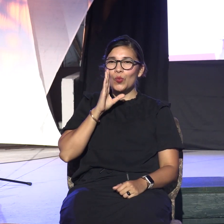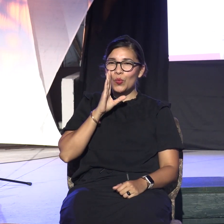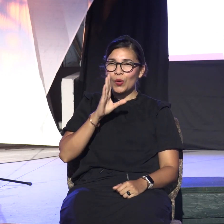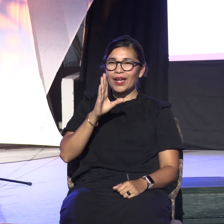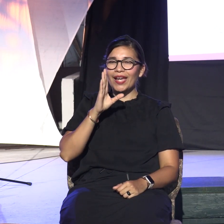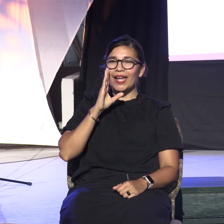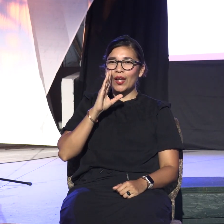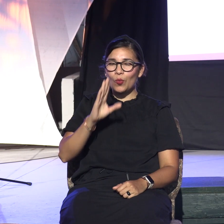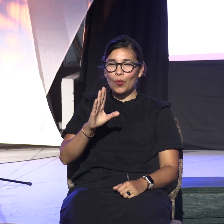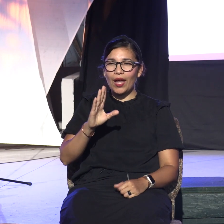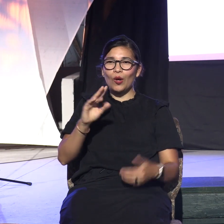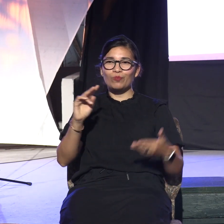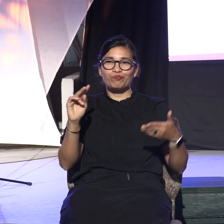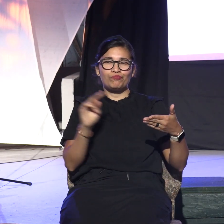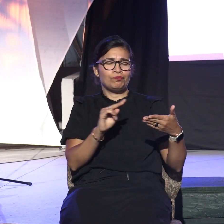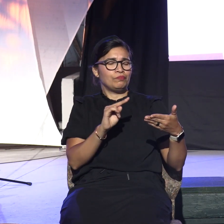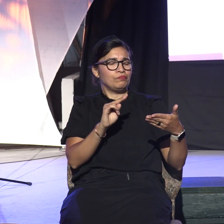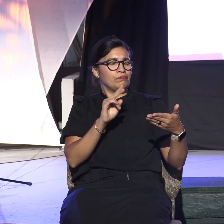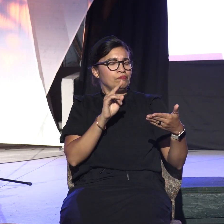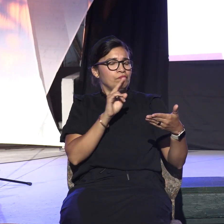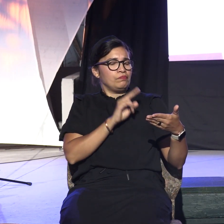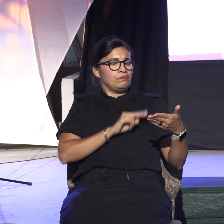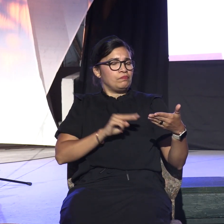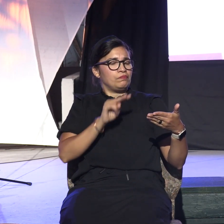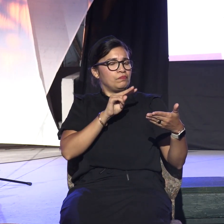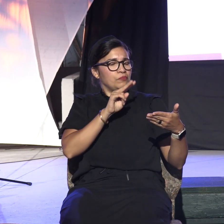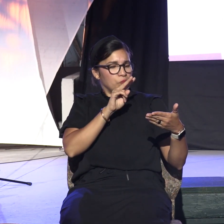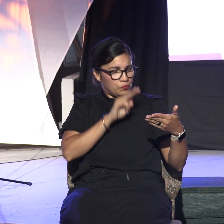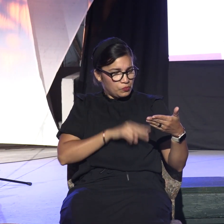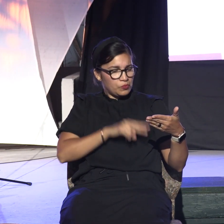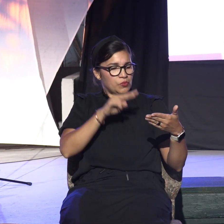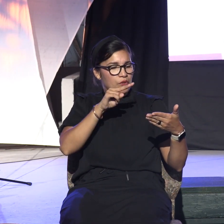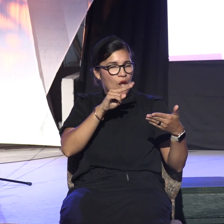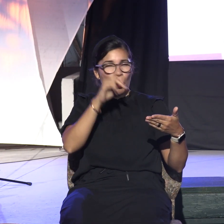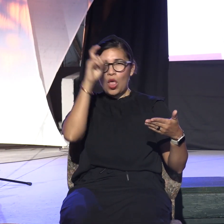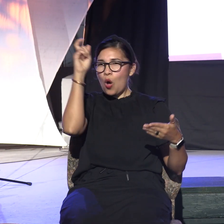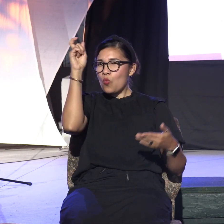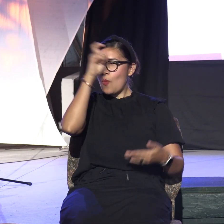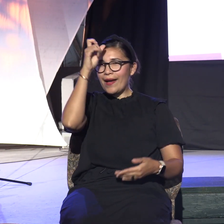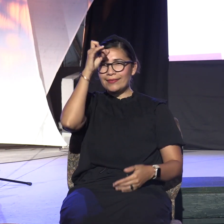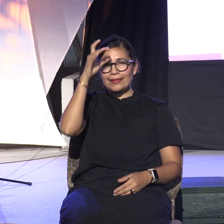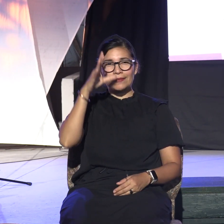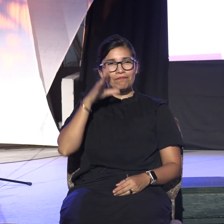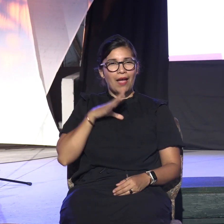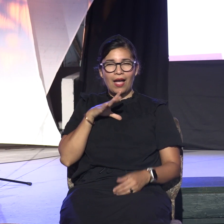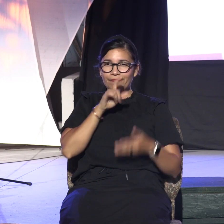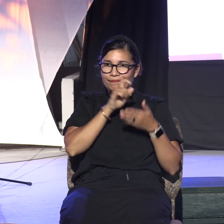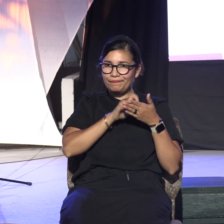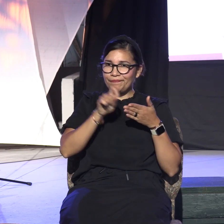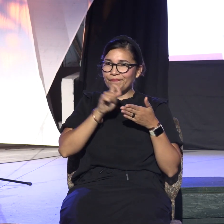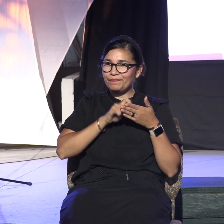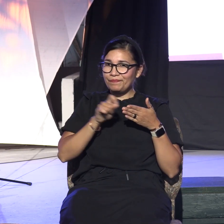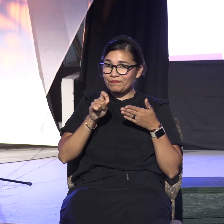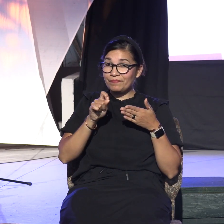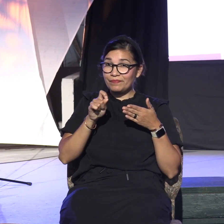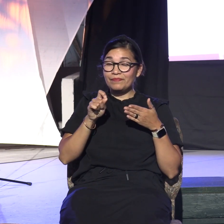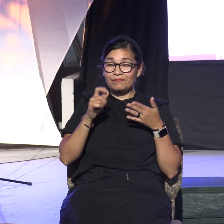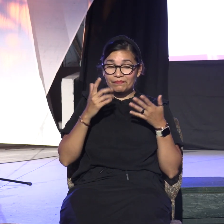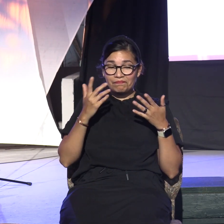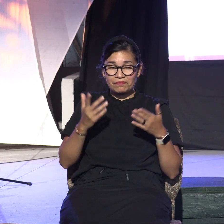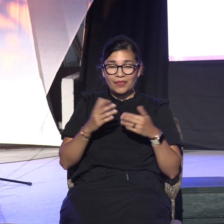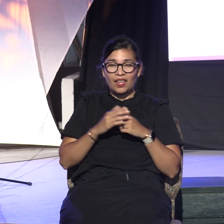And to get at this, we're going to break up our lives into 4 seasons. So let's just assume all